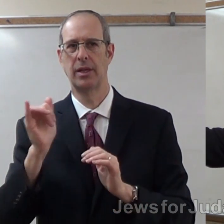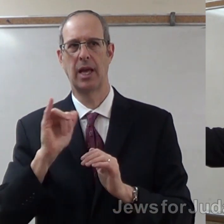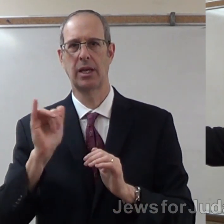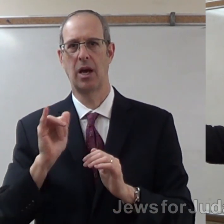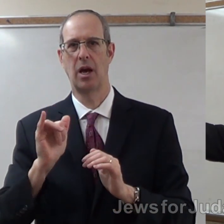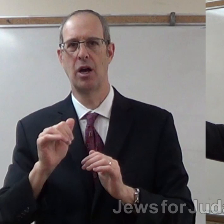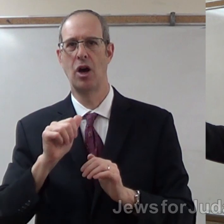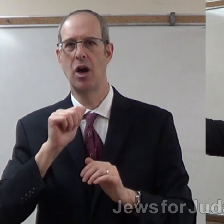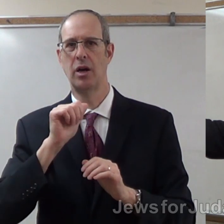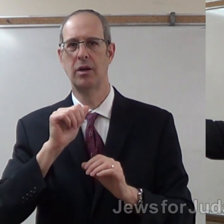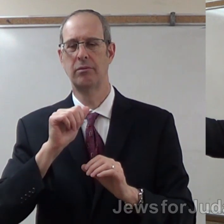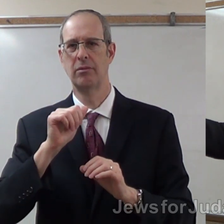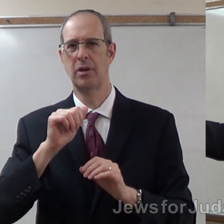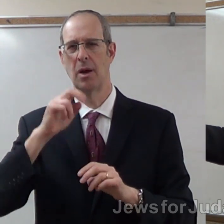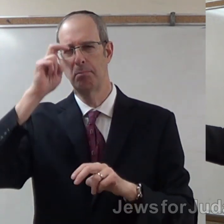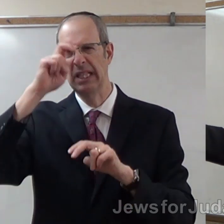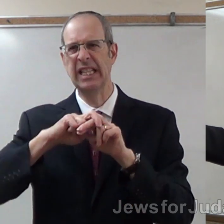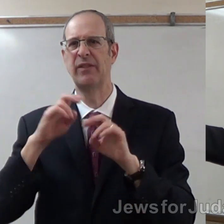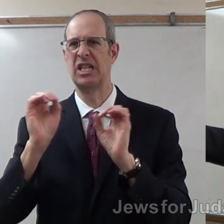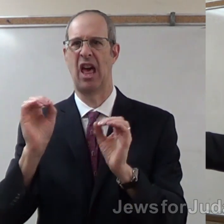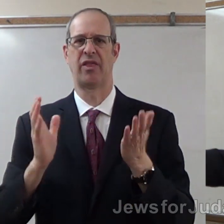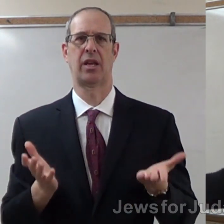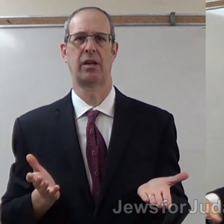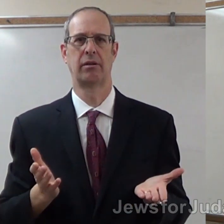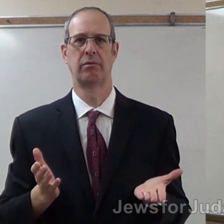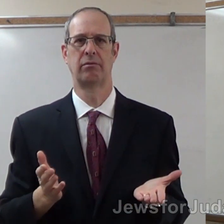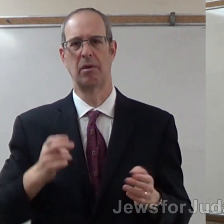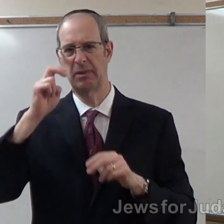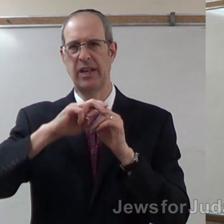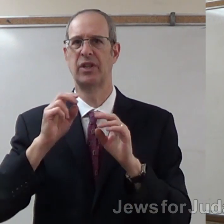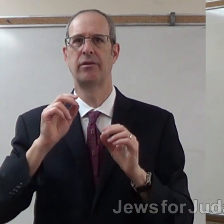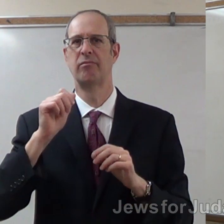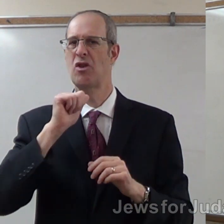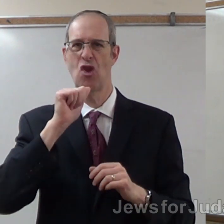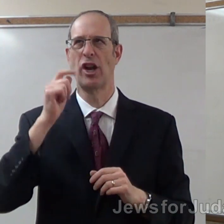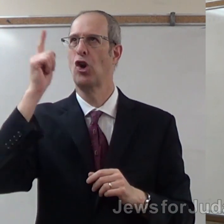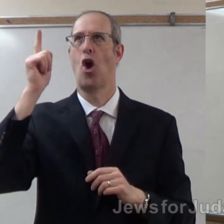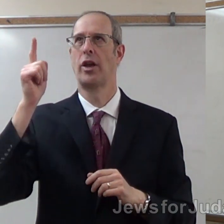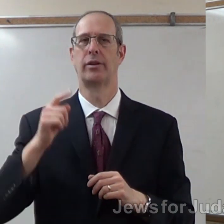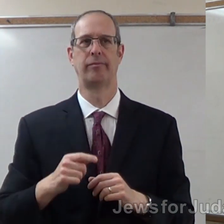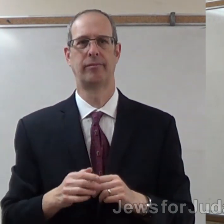atheist. They become like someone who doesn't believe in God.